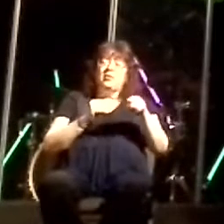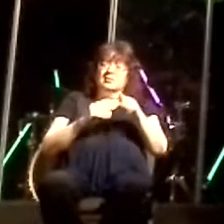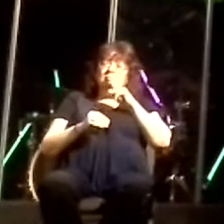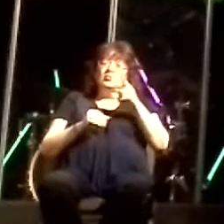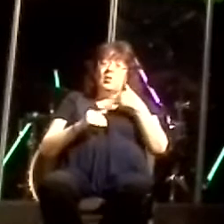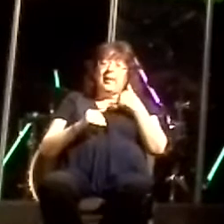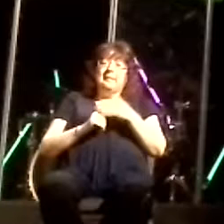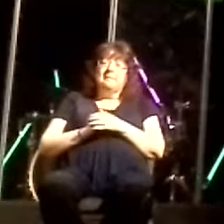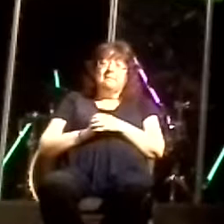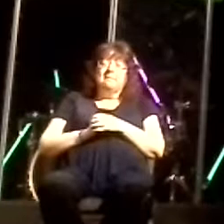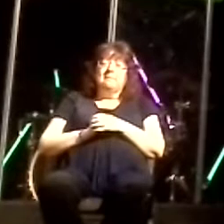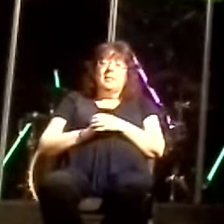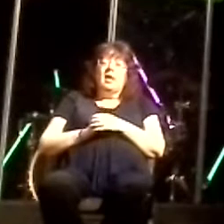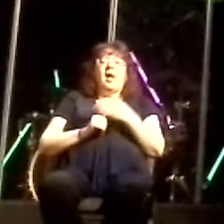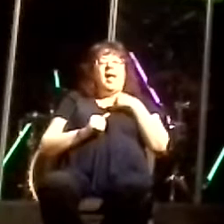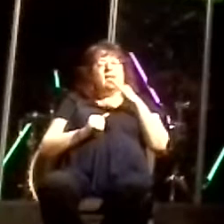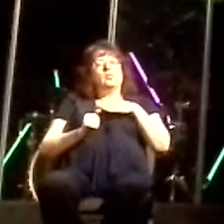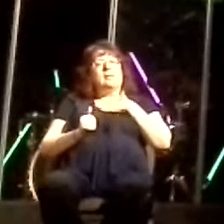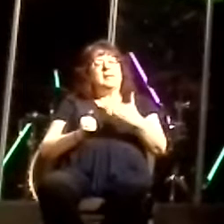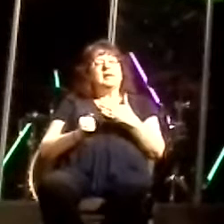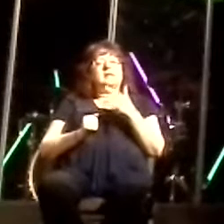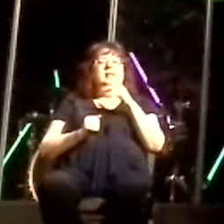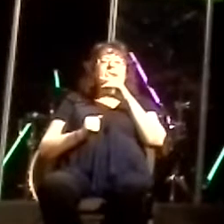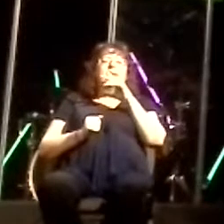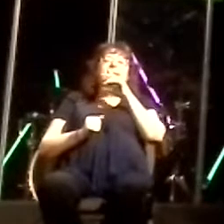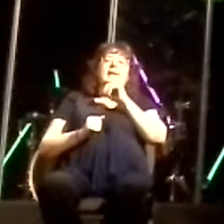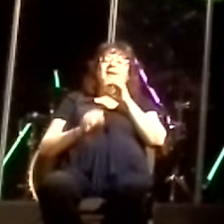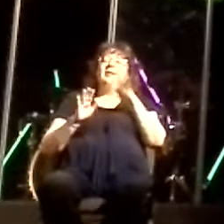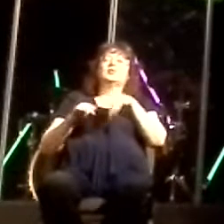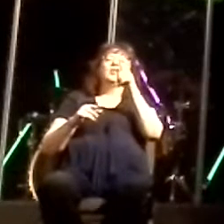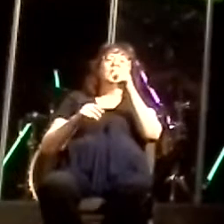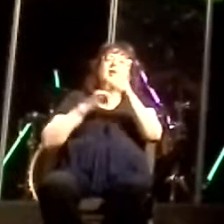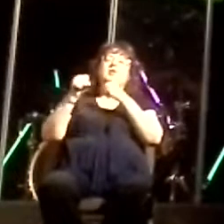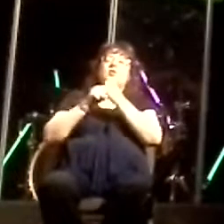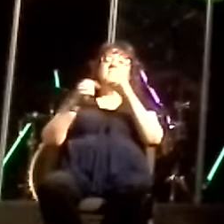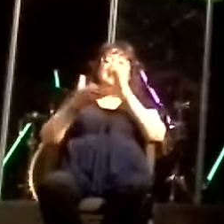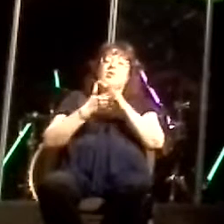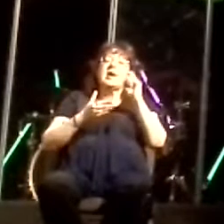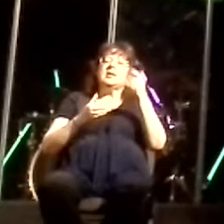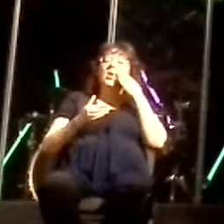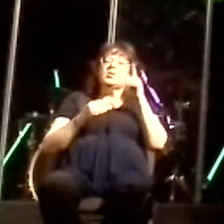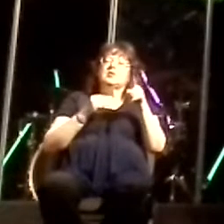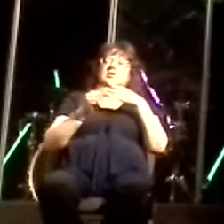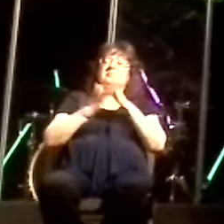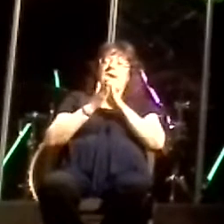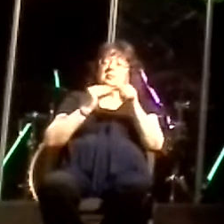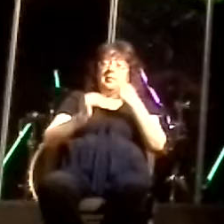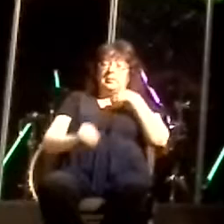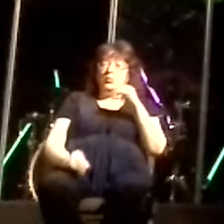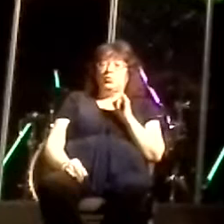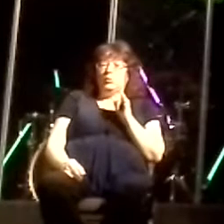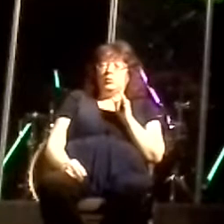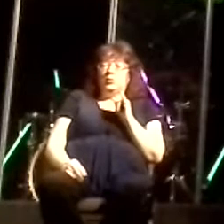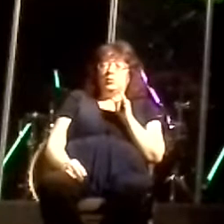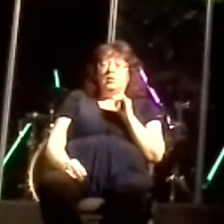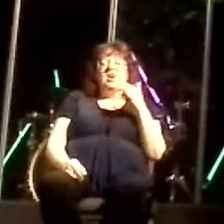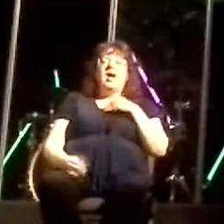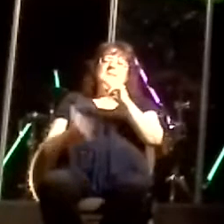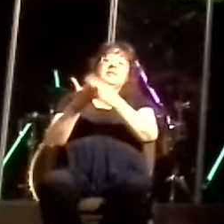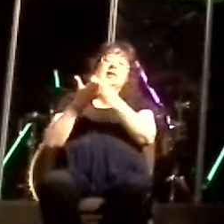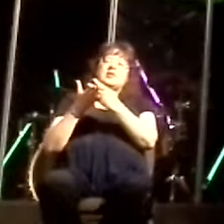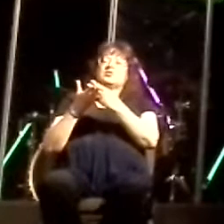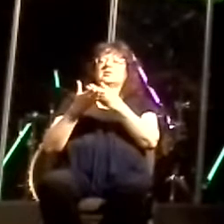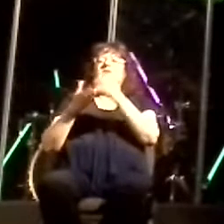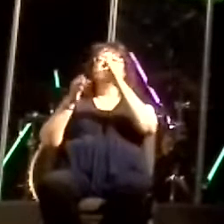am. And I have to admit that at 21 years of marriage, I still need to know that she's passionate about me. I'll be in the kitchen